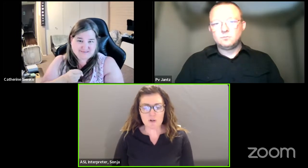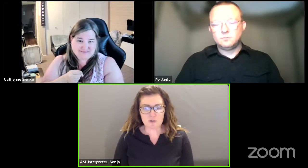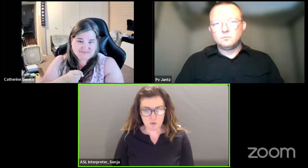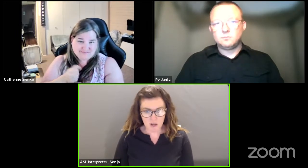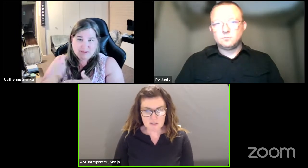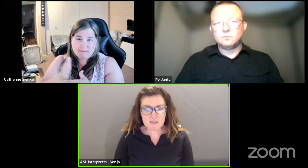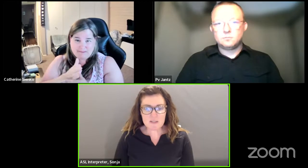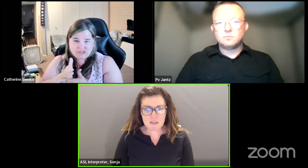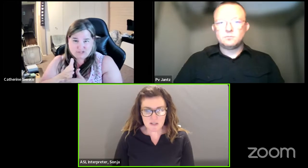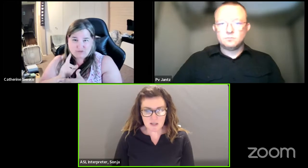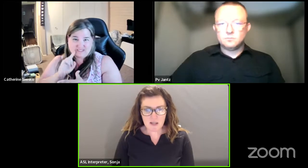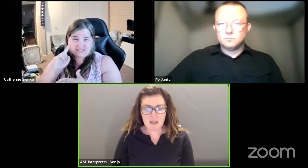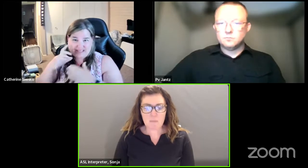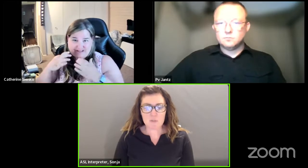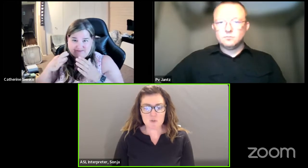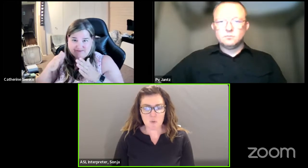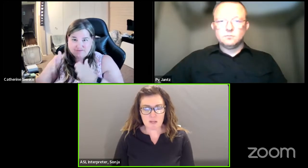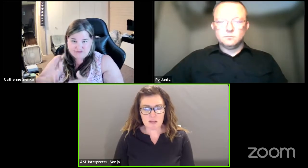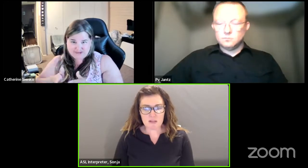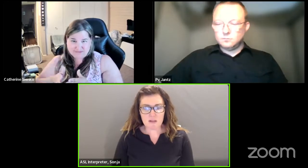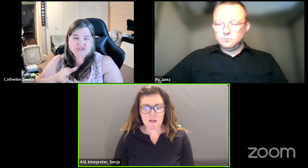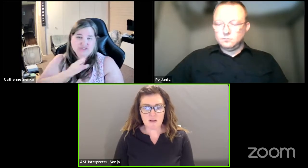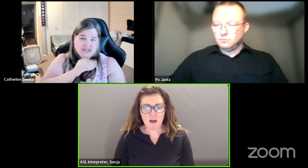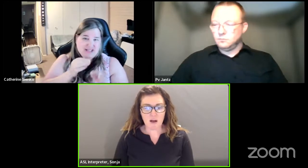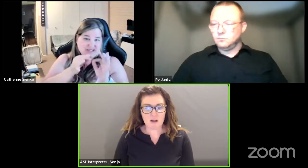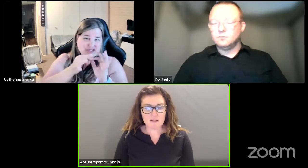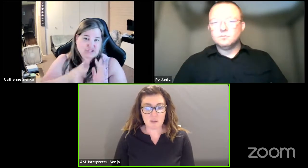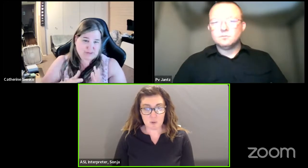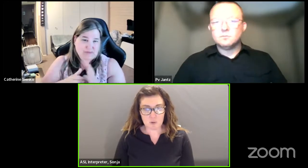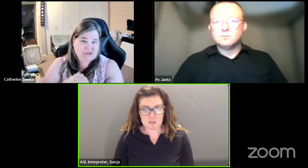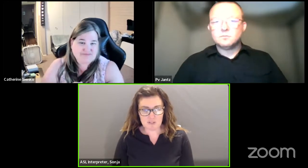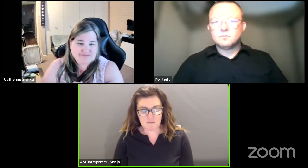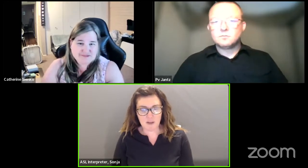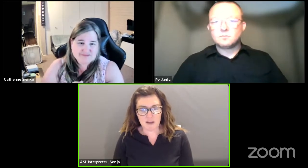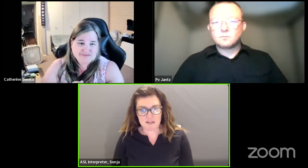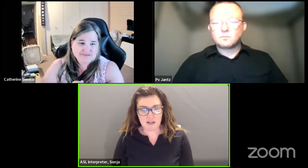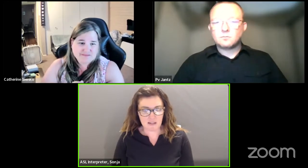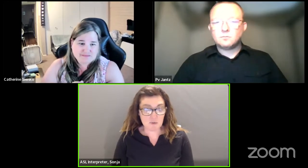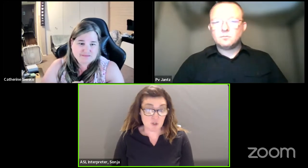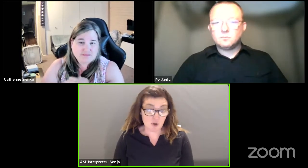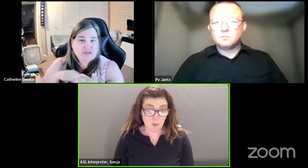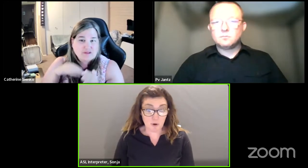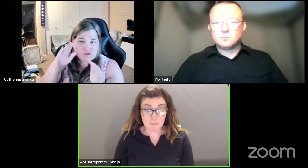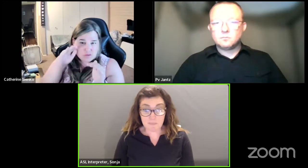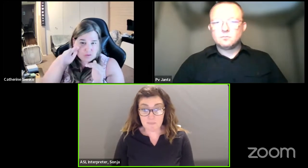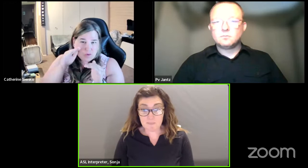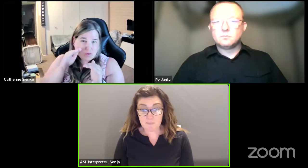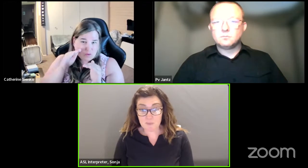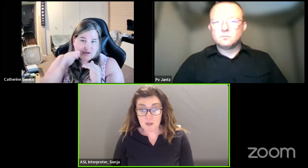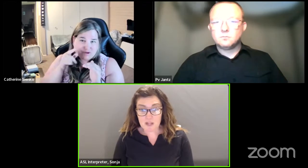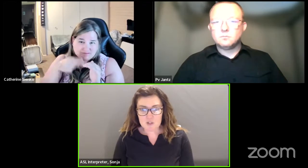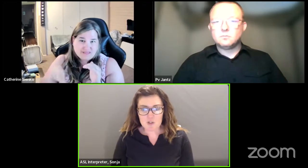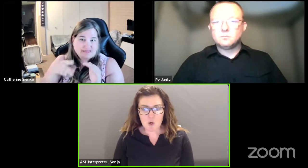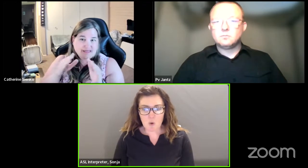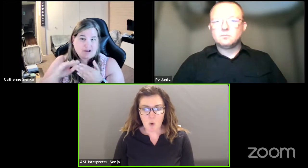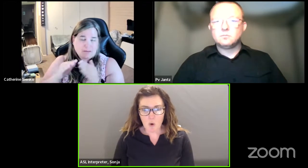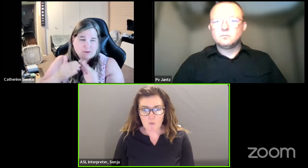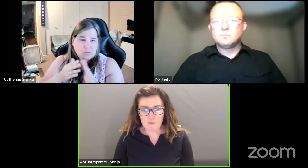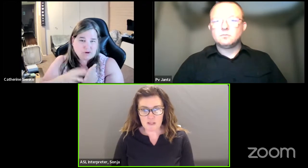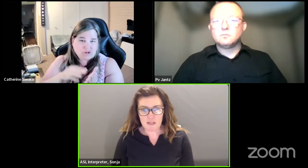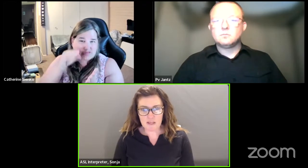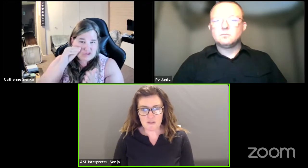erodes our trust between someone who is deaf and a sign language interpreter.